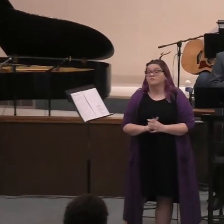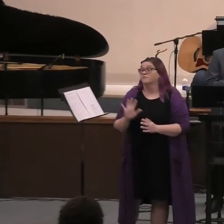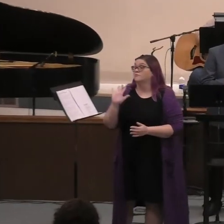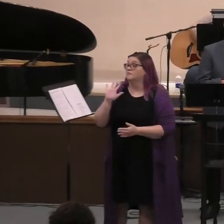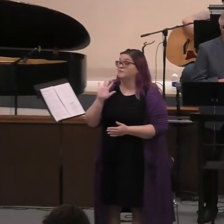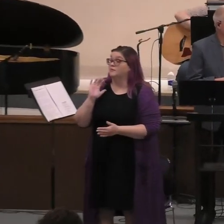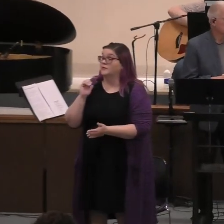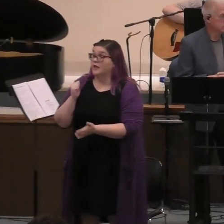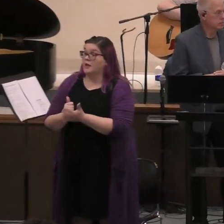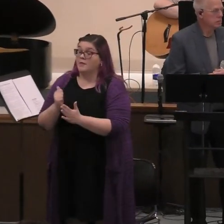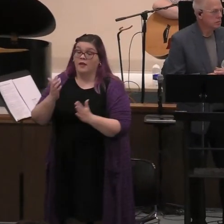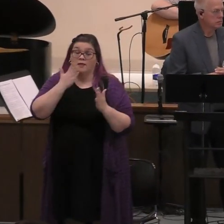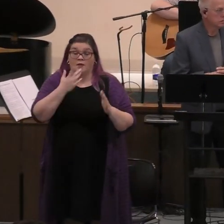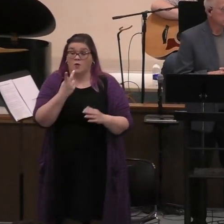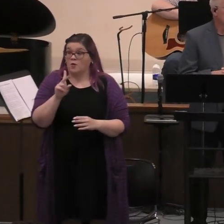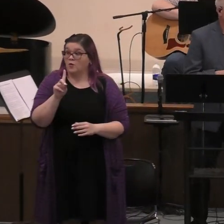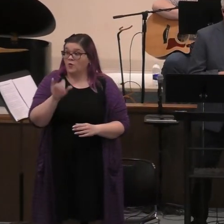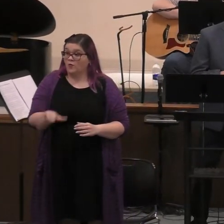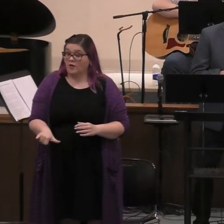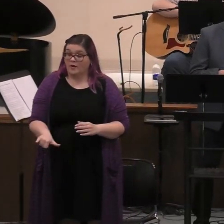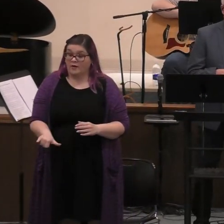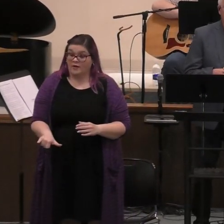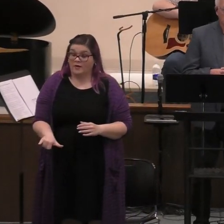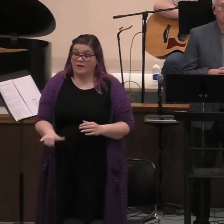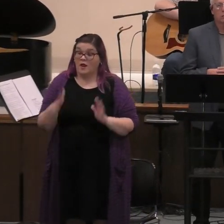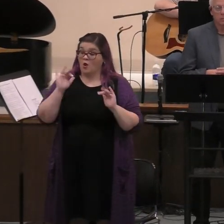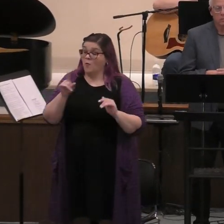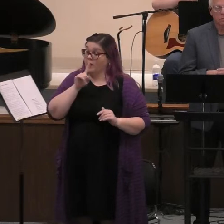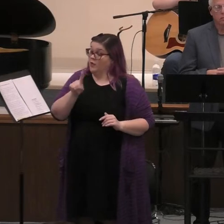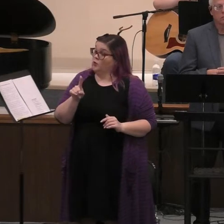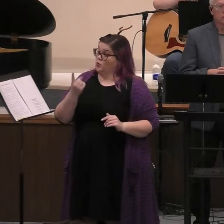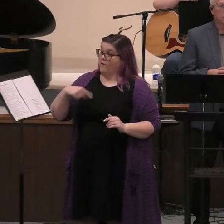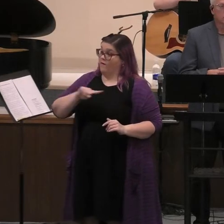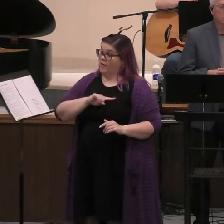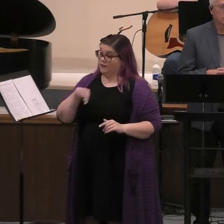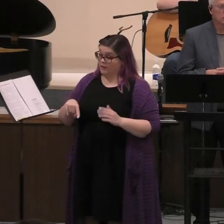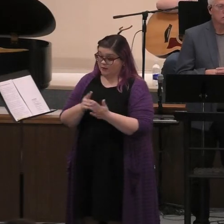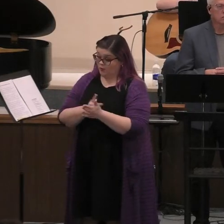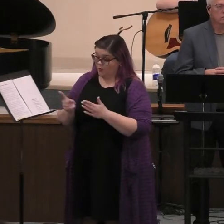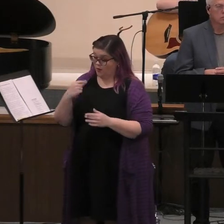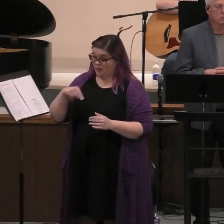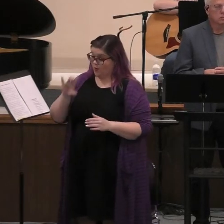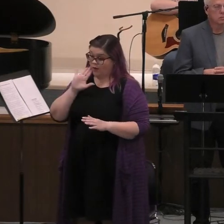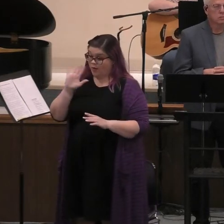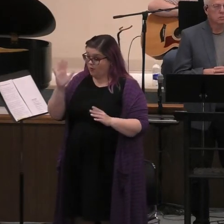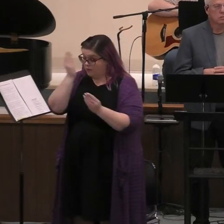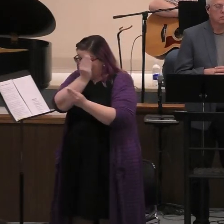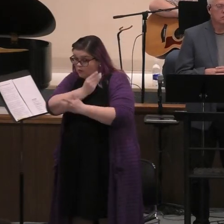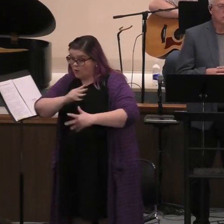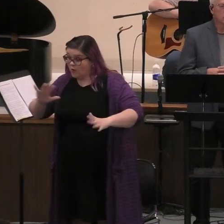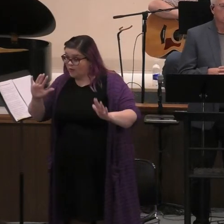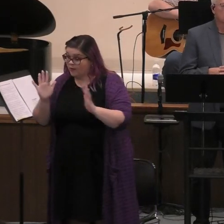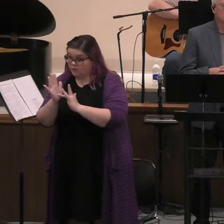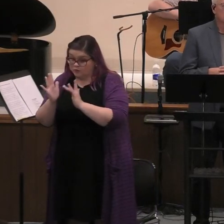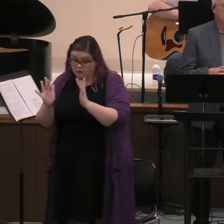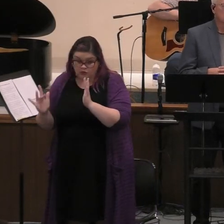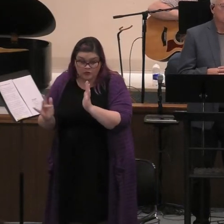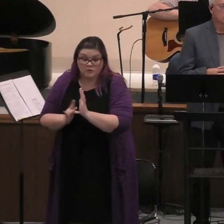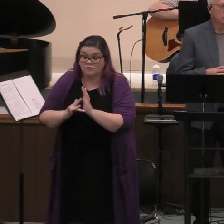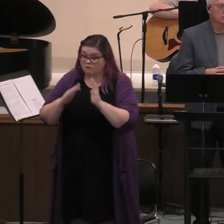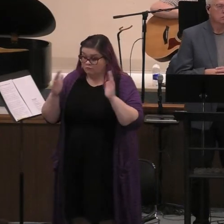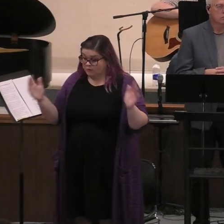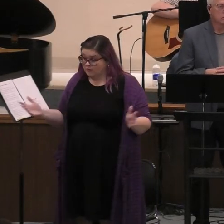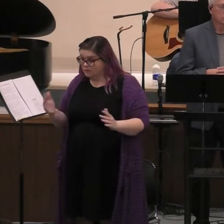Amen. Thank you, Grady. I pray that would be true of us this week, that we would proclaim him, admonishing and